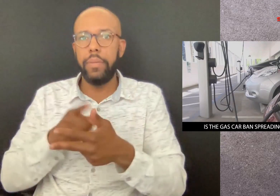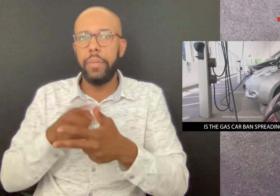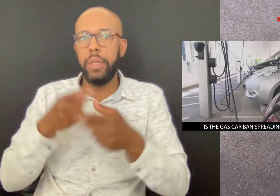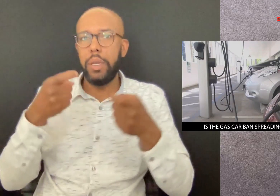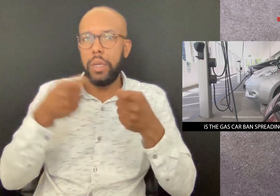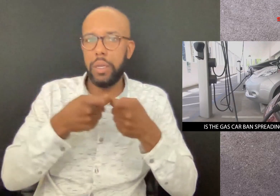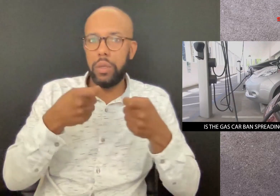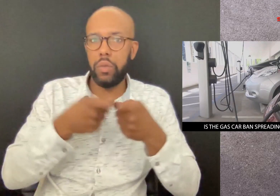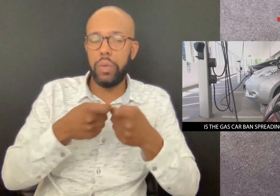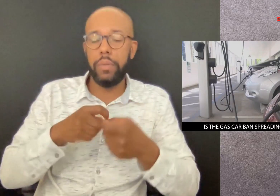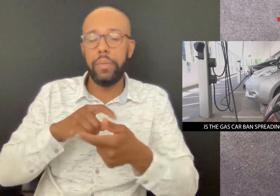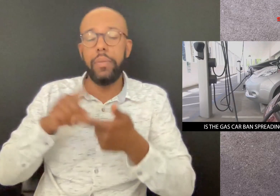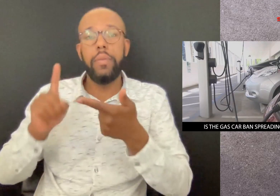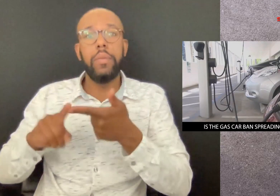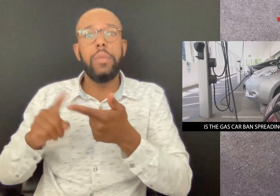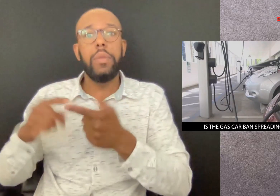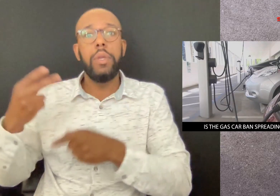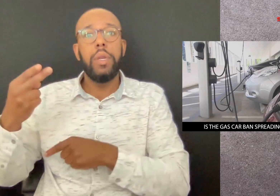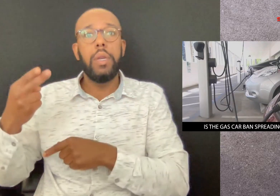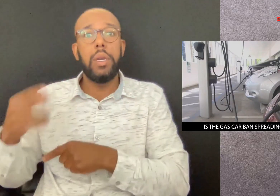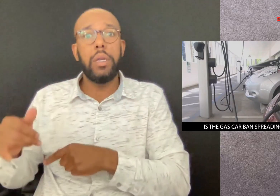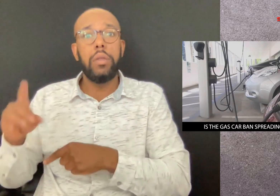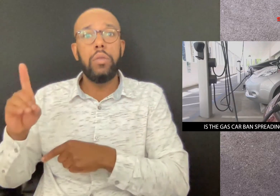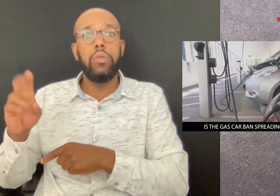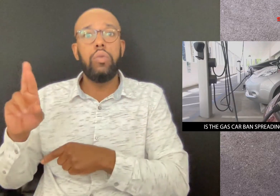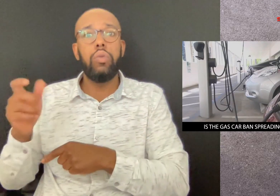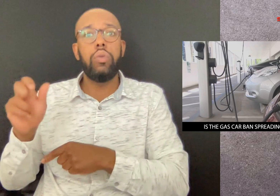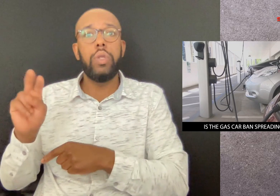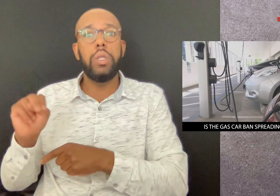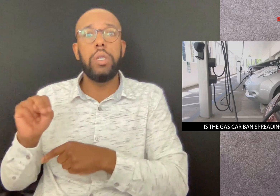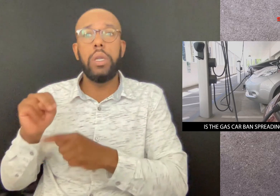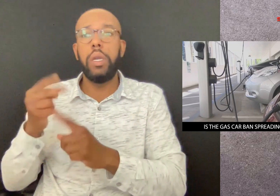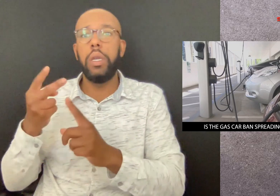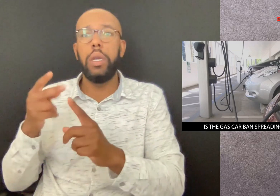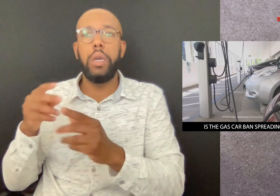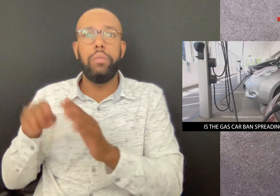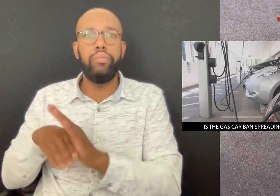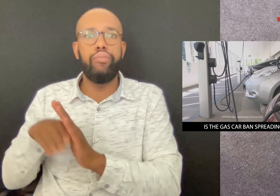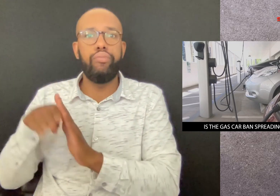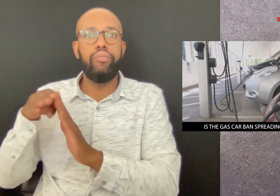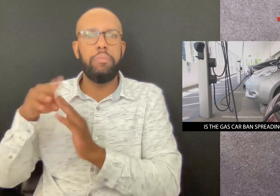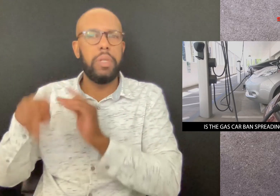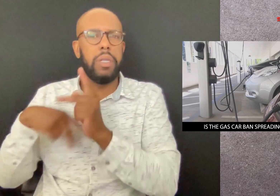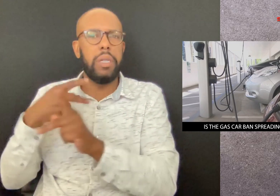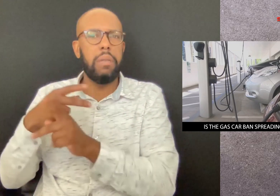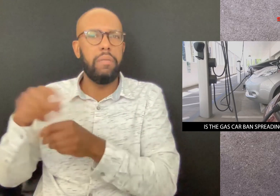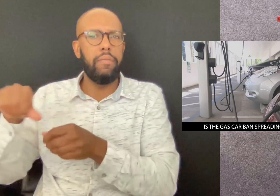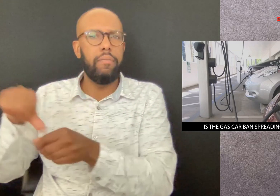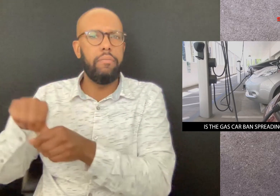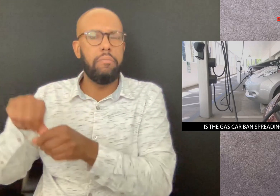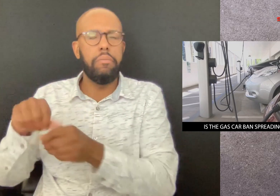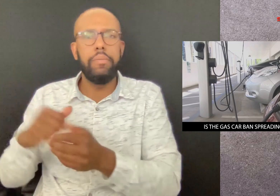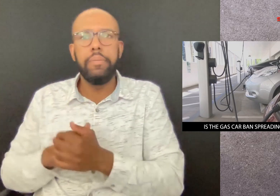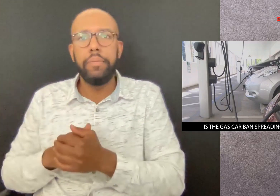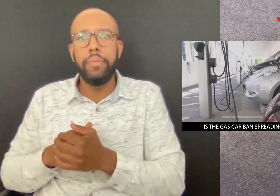united states must be electric hydrogen powered or at least plug-in hybrid